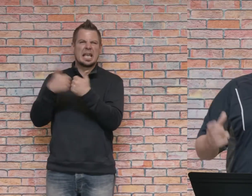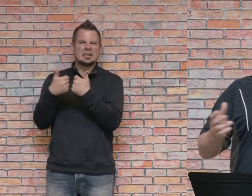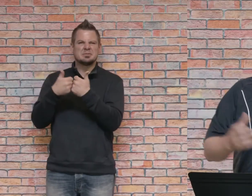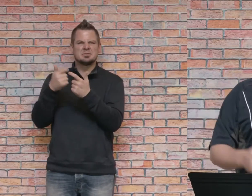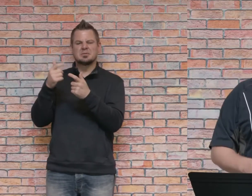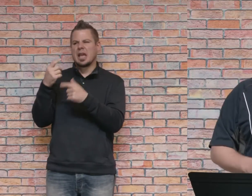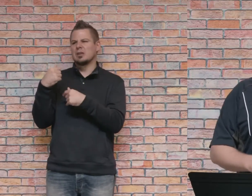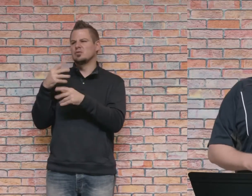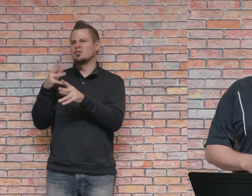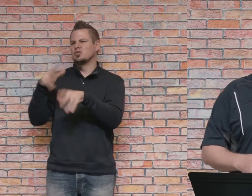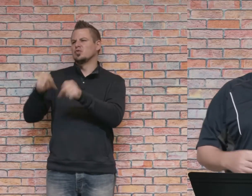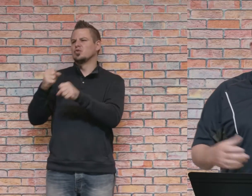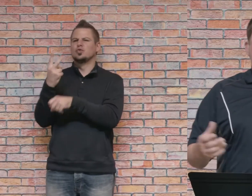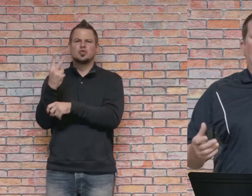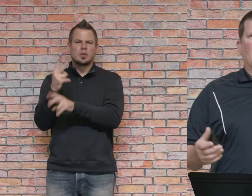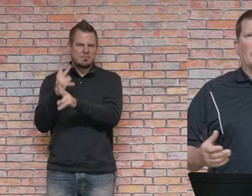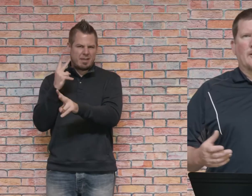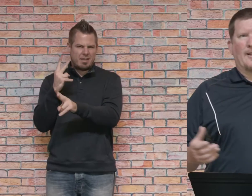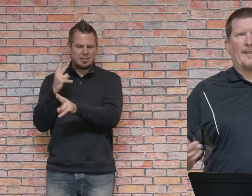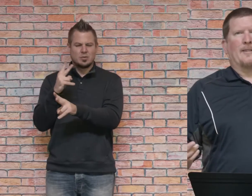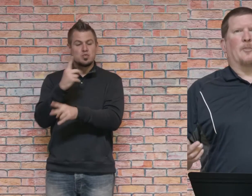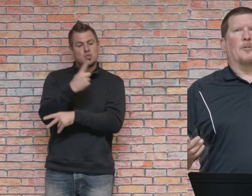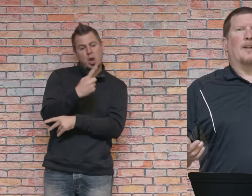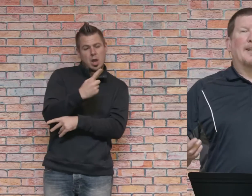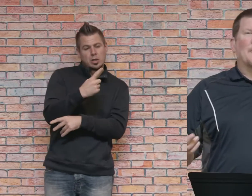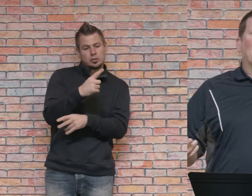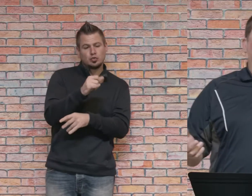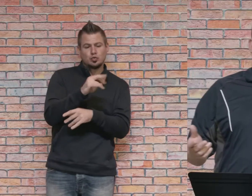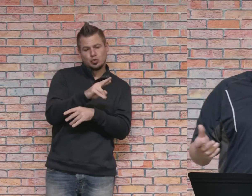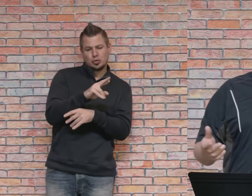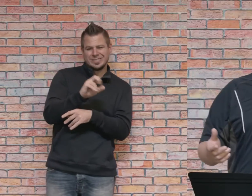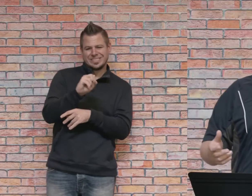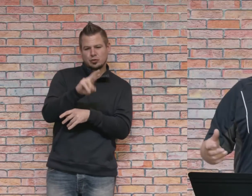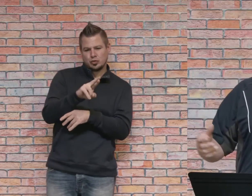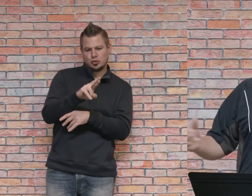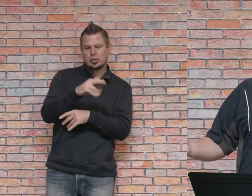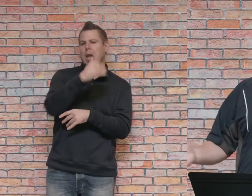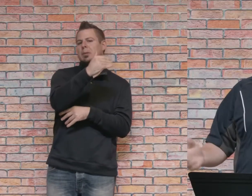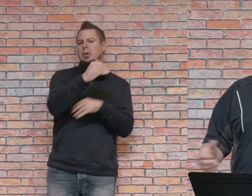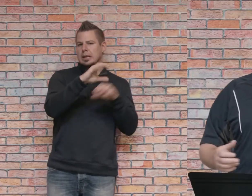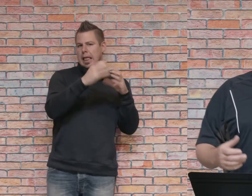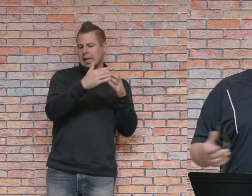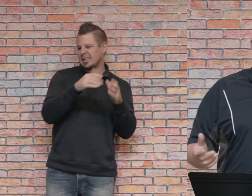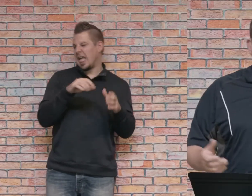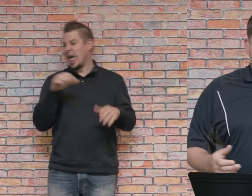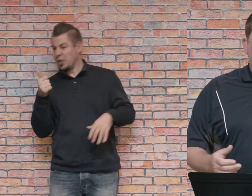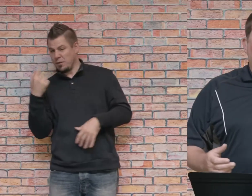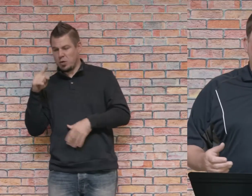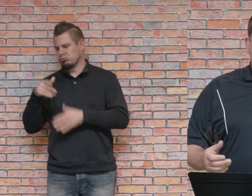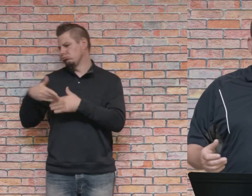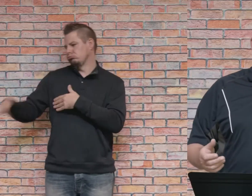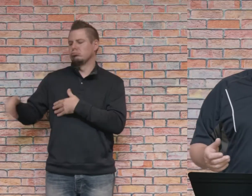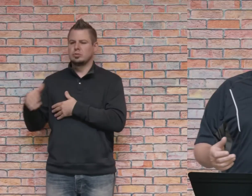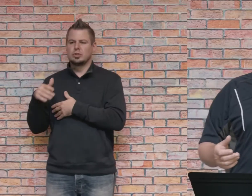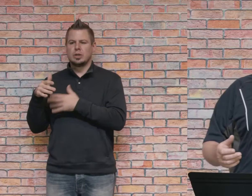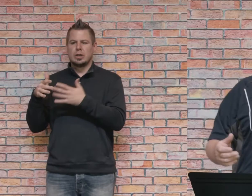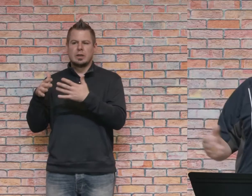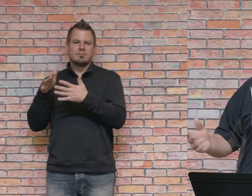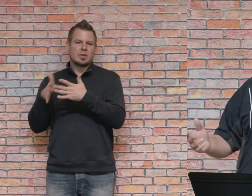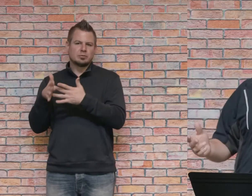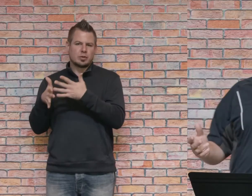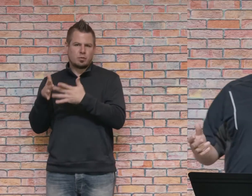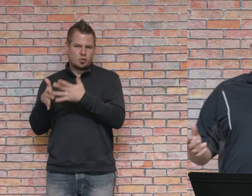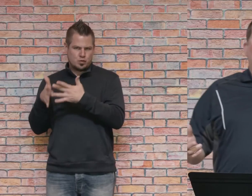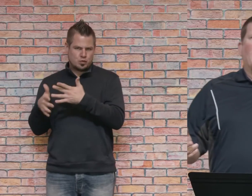and one was considered the juniors and seniors, kind of like the upperclassmen van, and the other one was for the rest of us, freshmen, sophomore. And there was